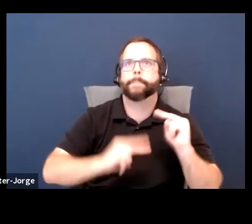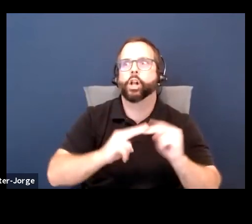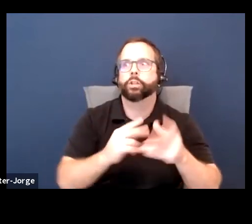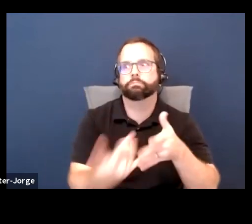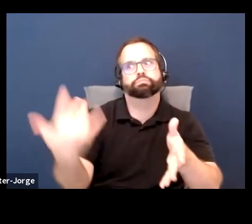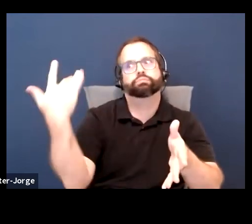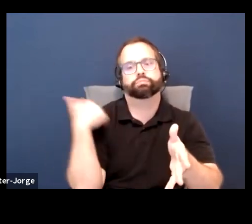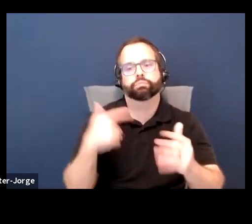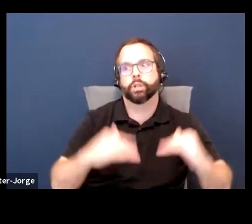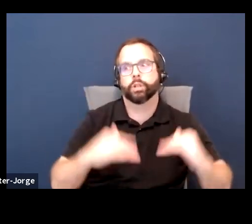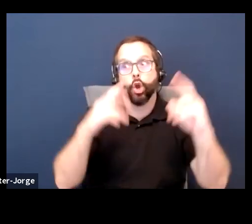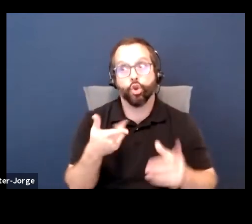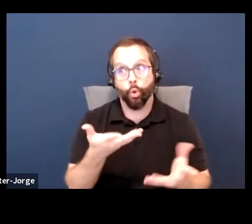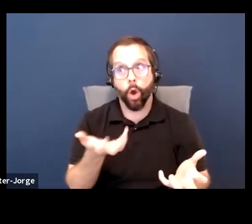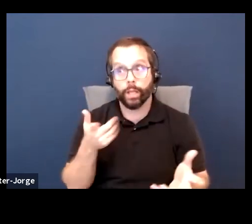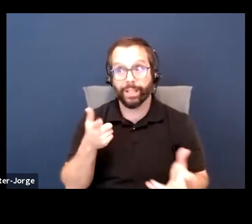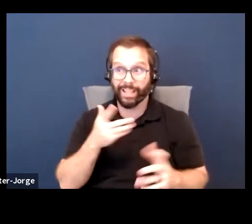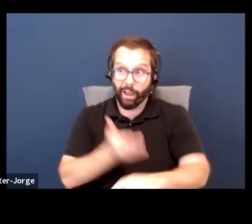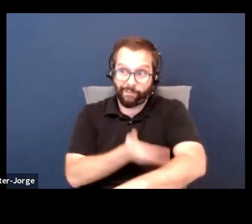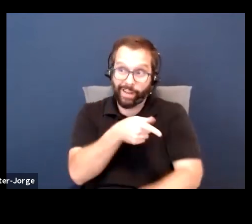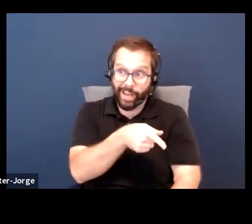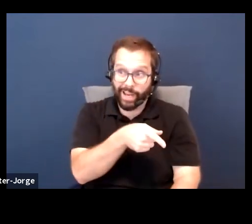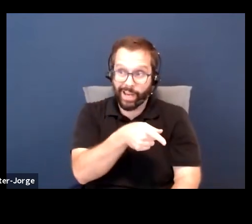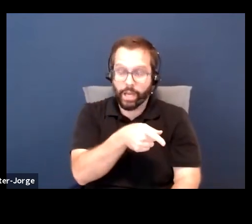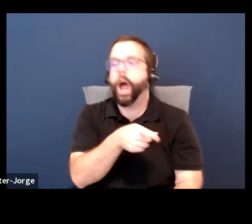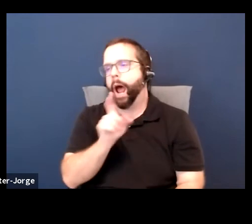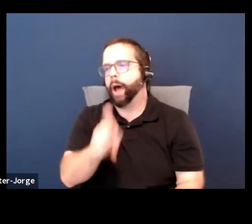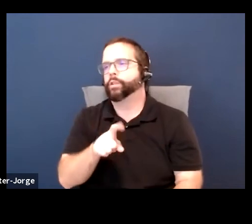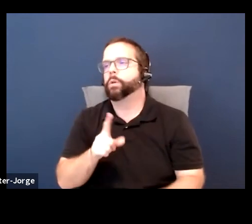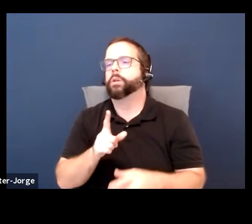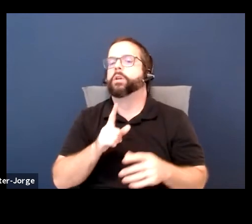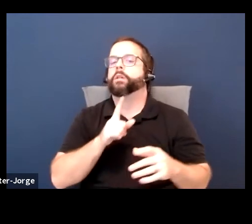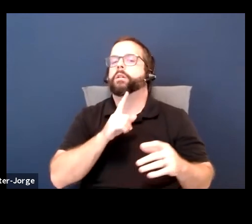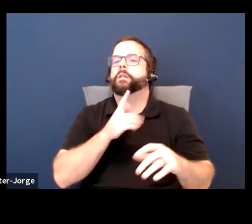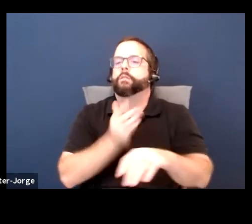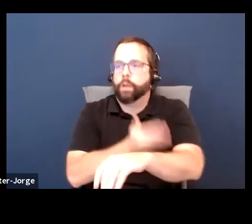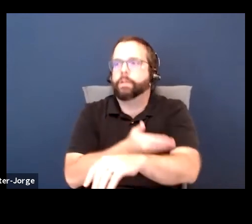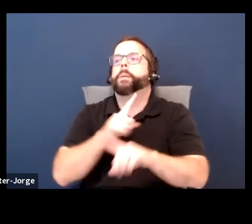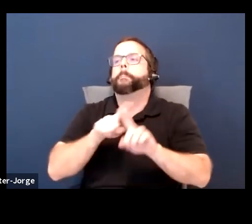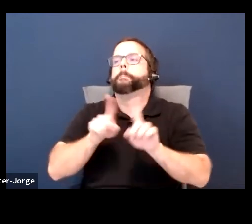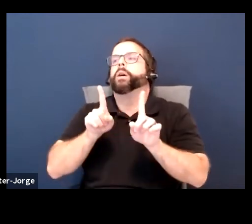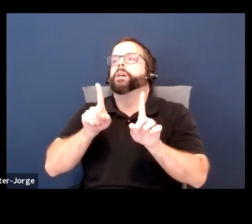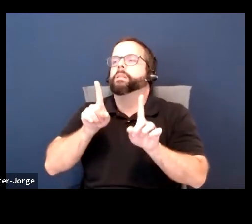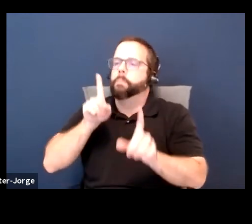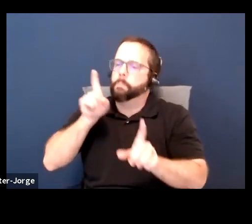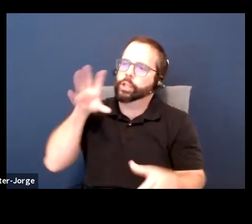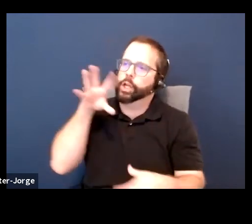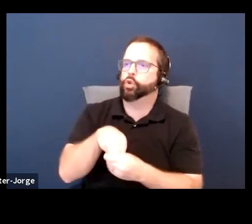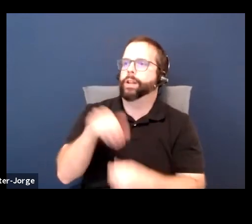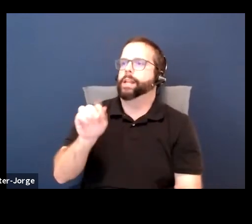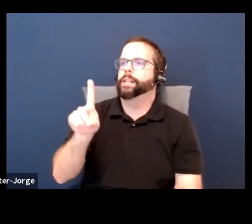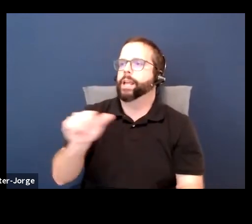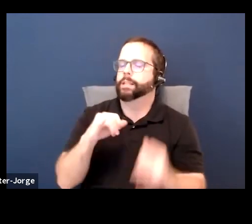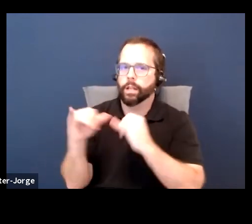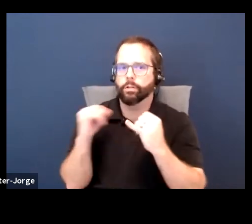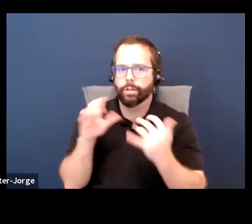compliant with the ADA moving forward. And those standards are found in Chapter 10 under Recreation